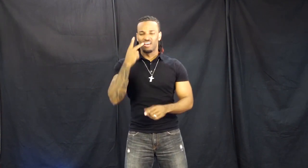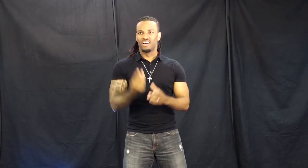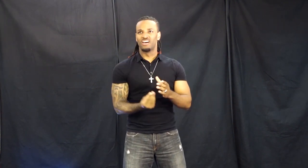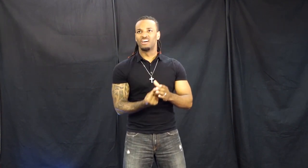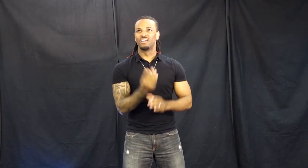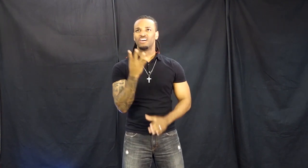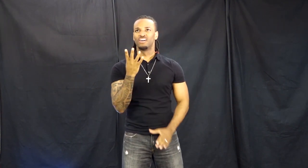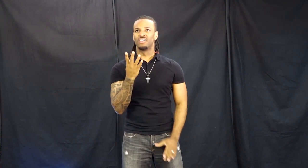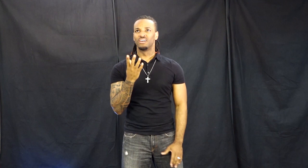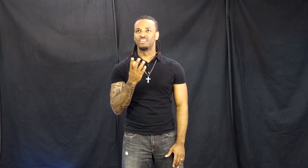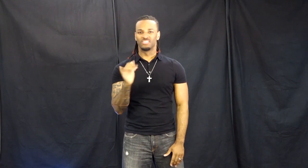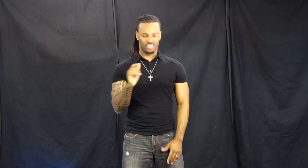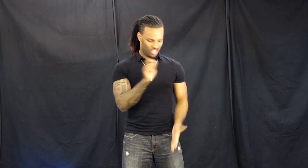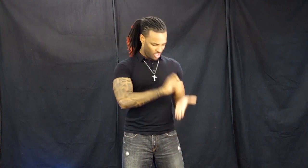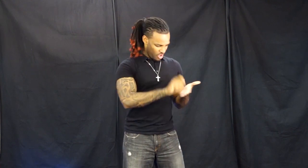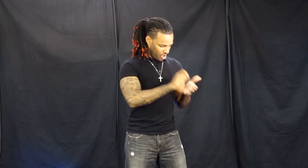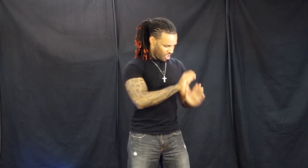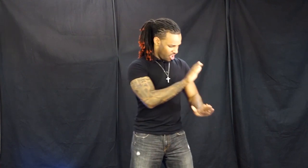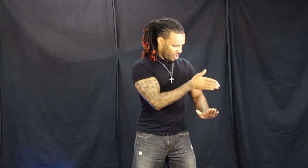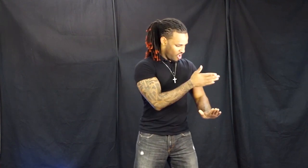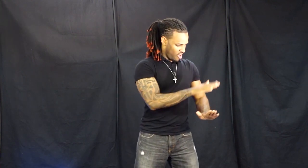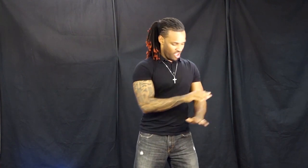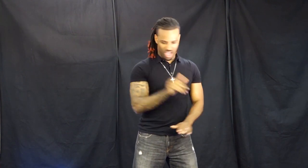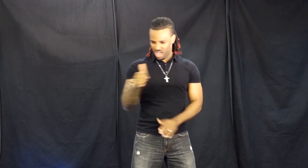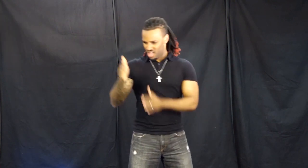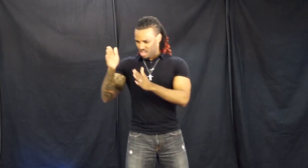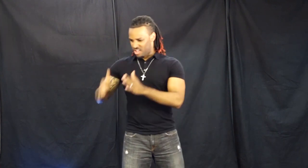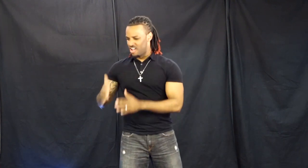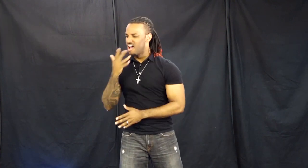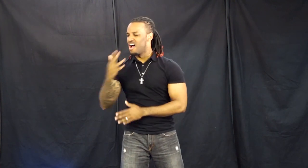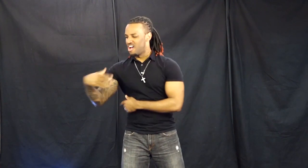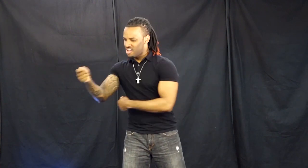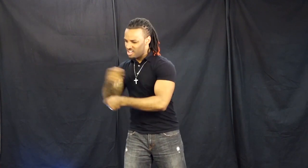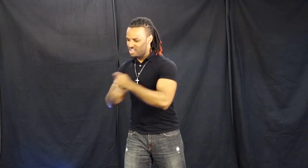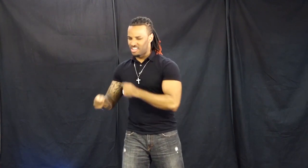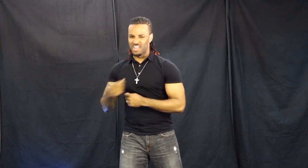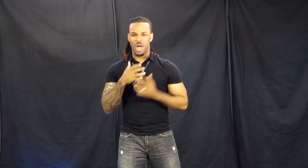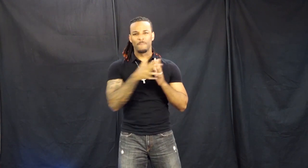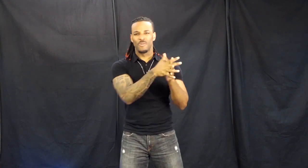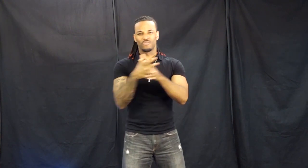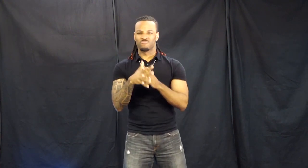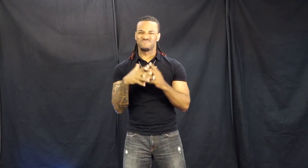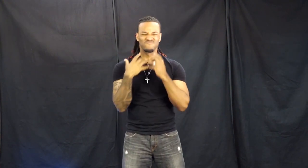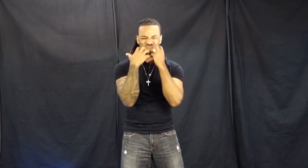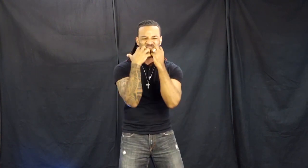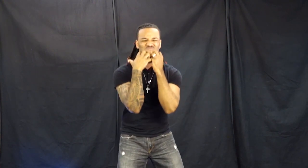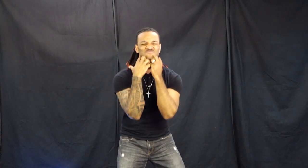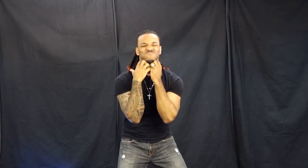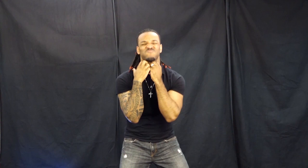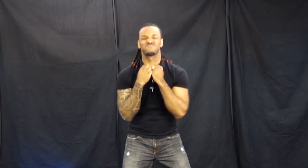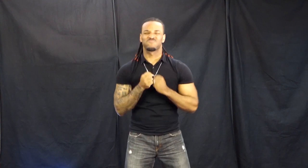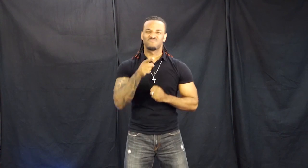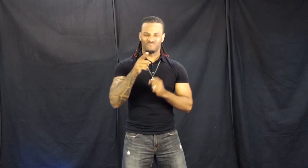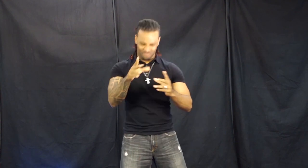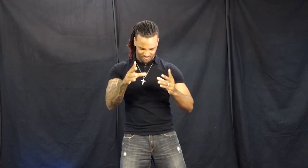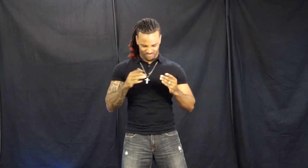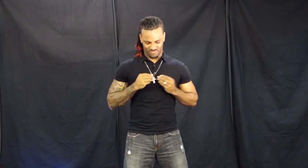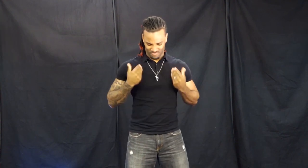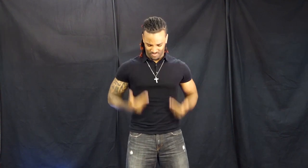beginning of a song someone will sing for me. America, you great unfinished symphony you sent for me. You let me make a difference,